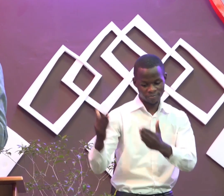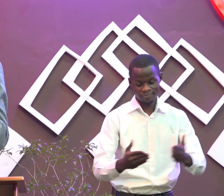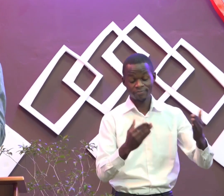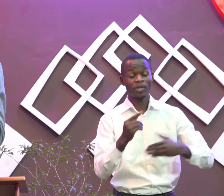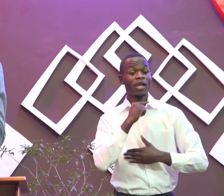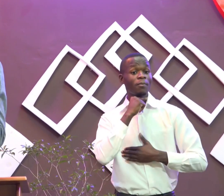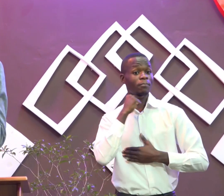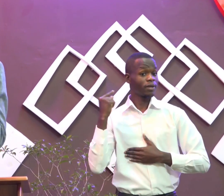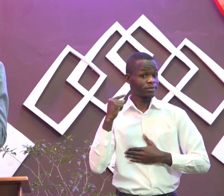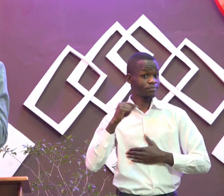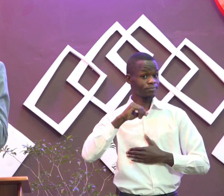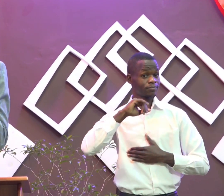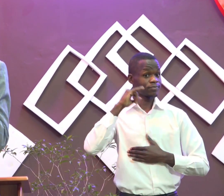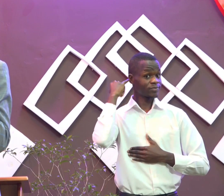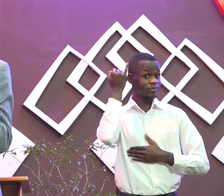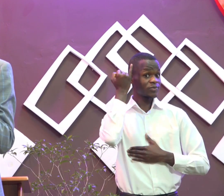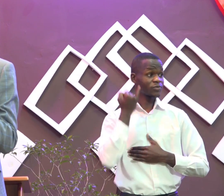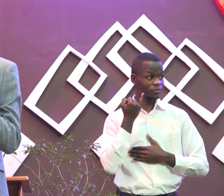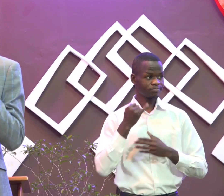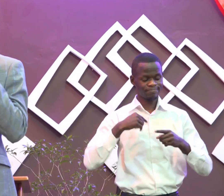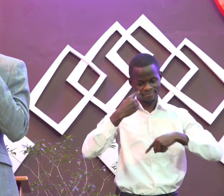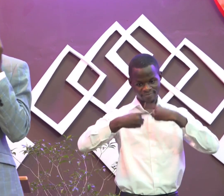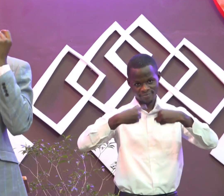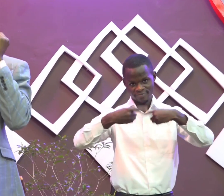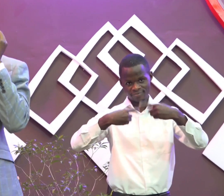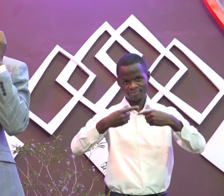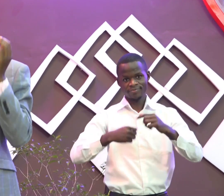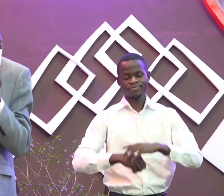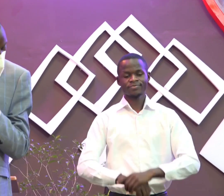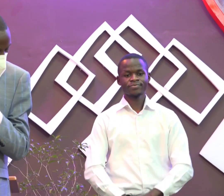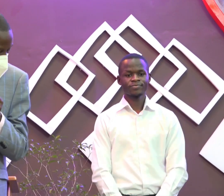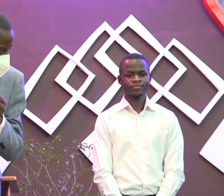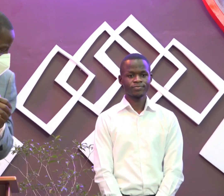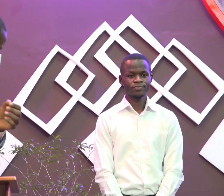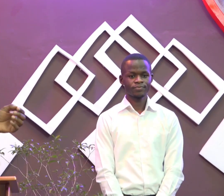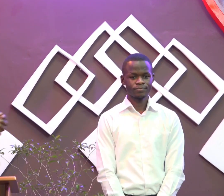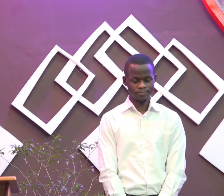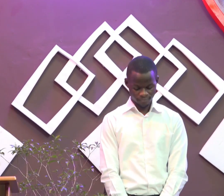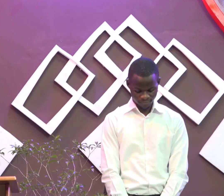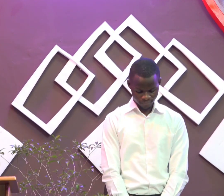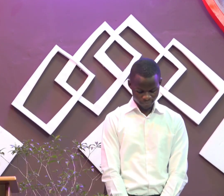omusumba Sakira abeere ng'atwala maaso. Let's welcome Pastor Sakira to take us forward.